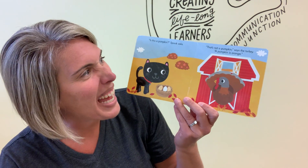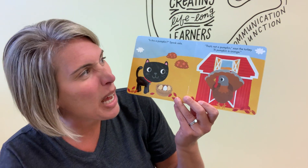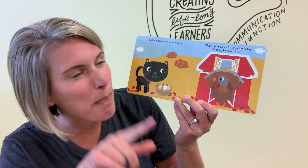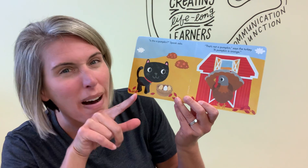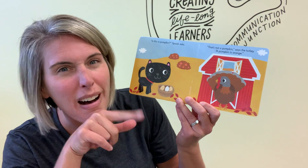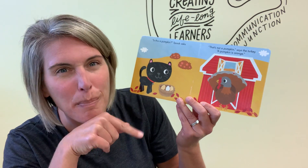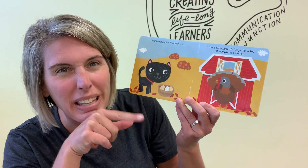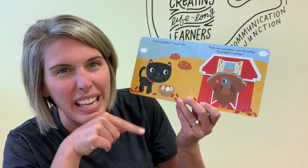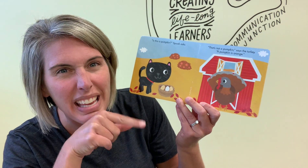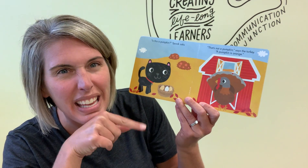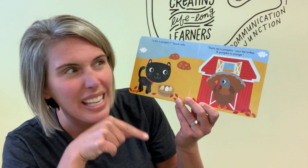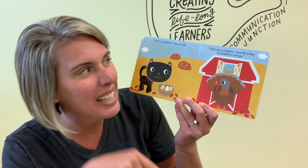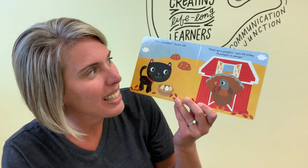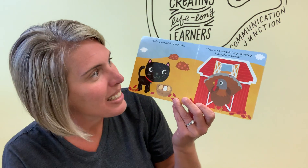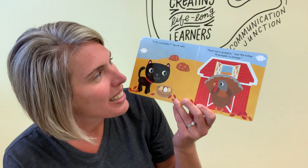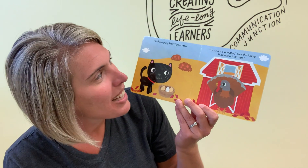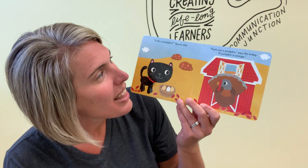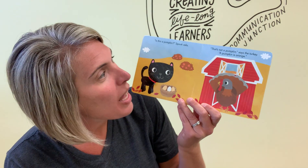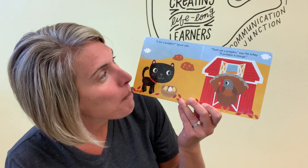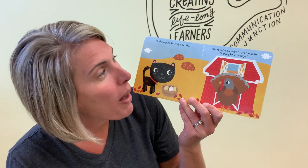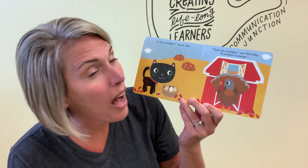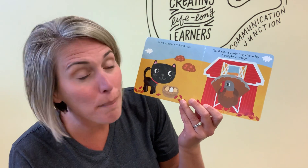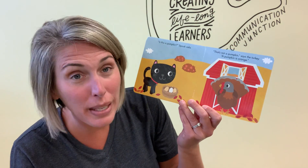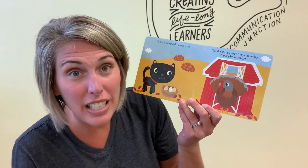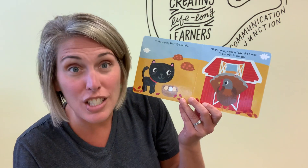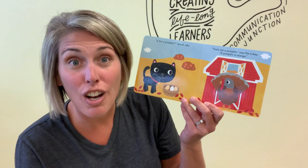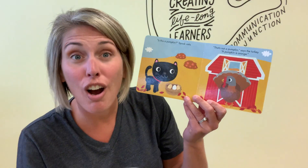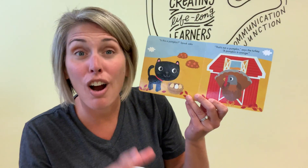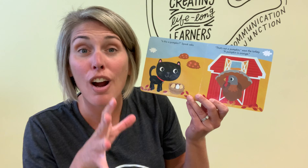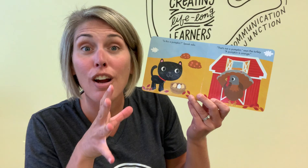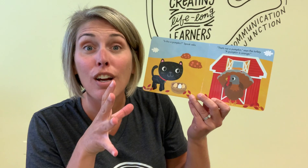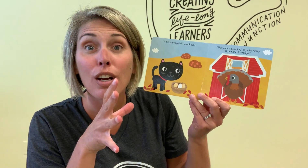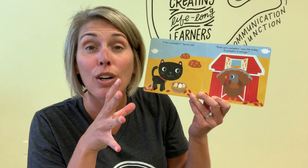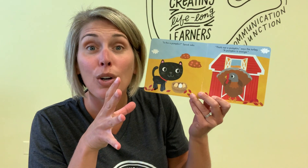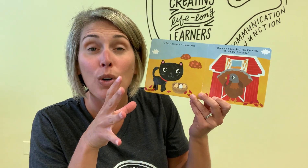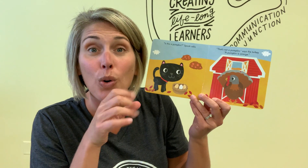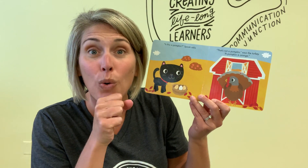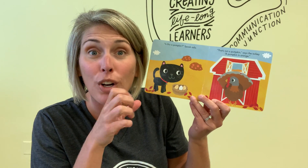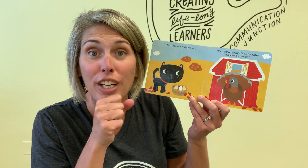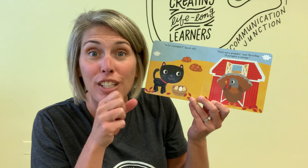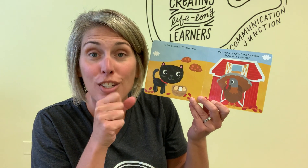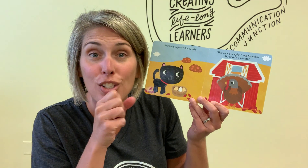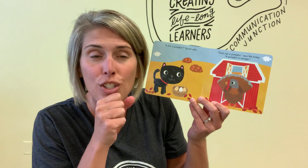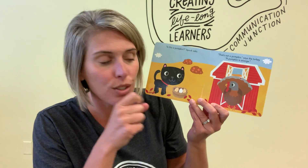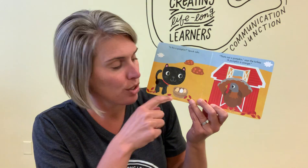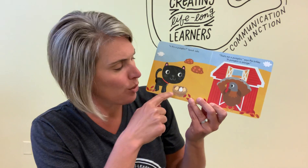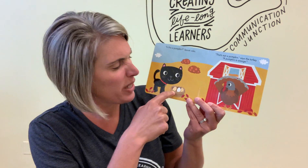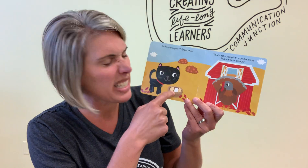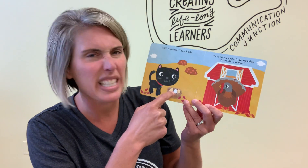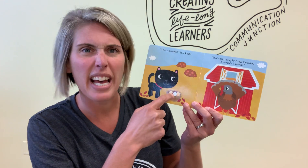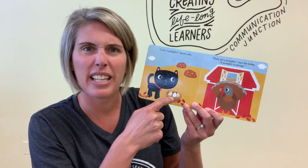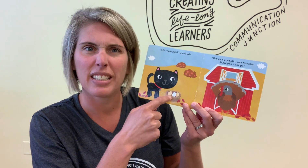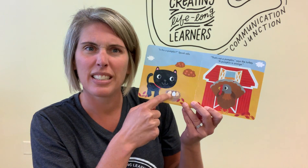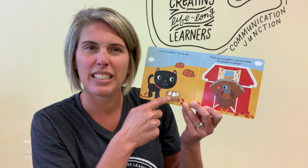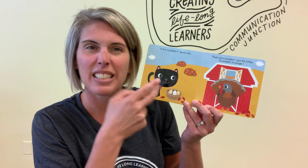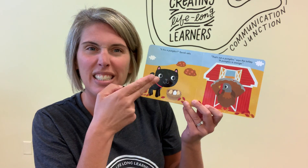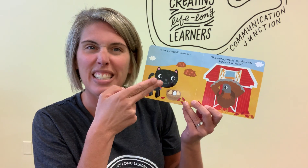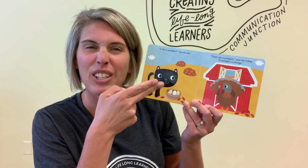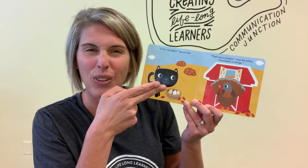a pumpkin. The pumpkins are orange. What is that? You're right,